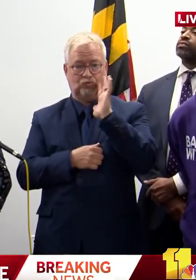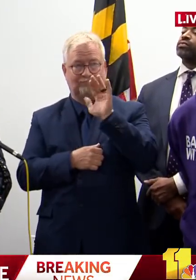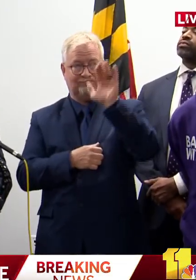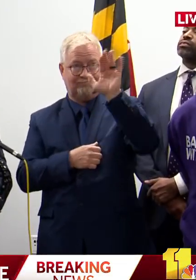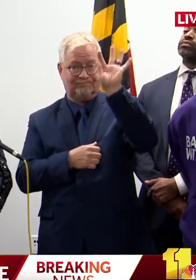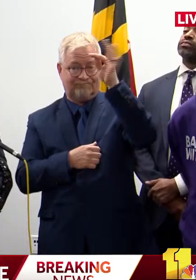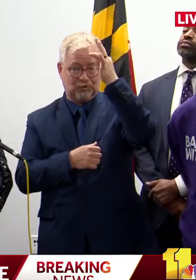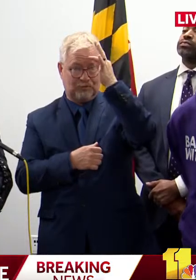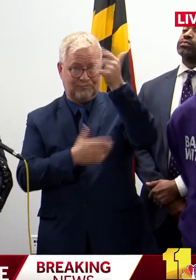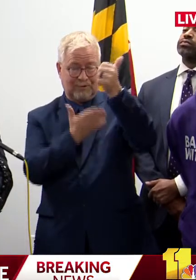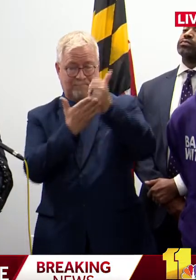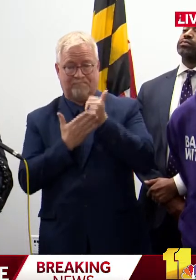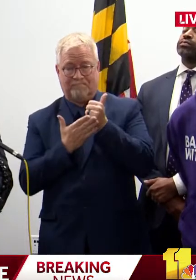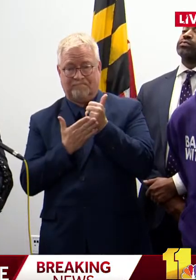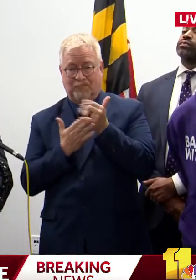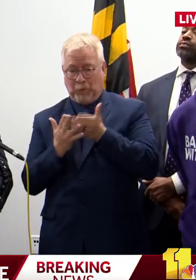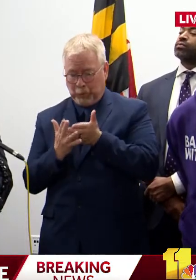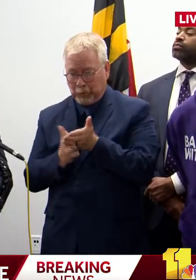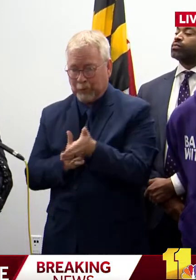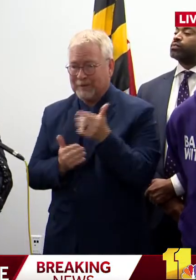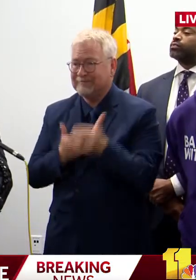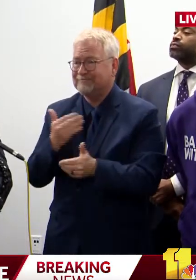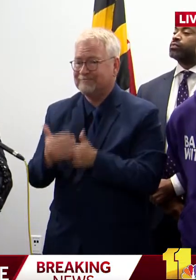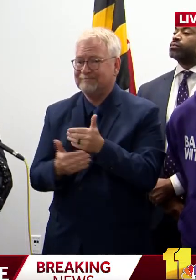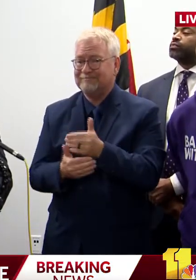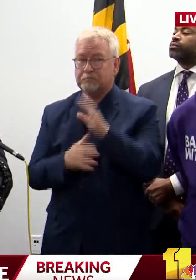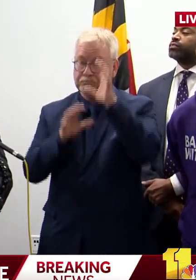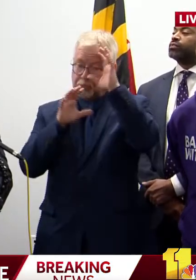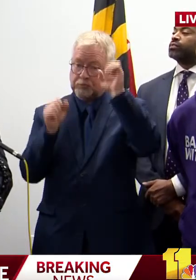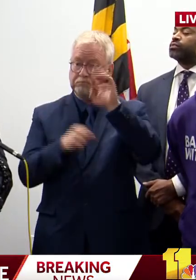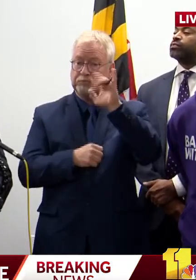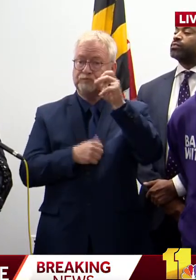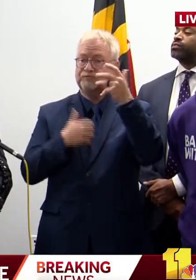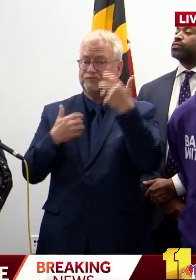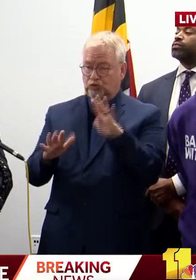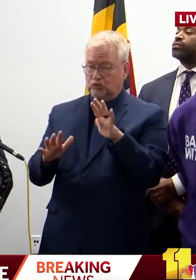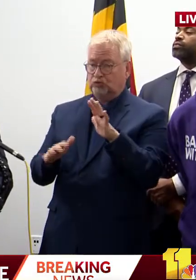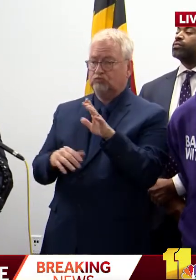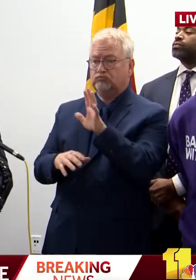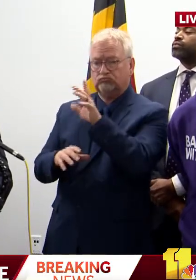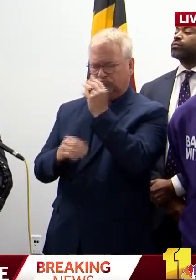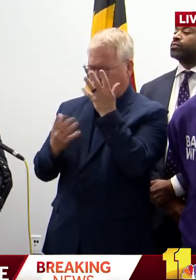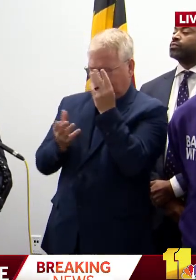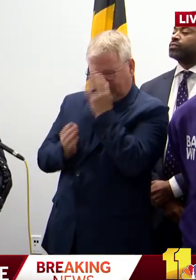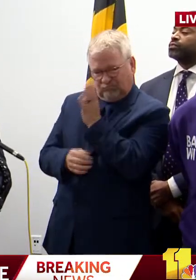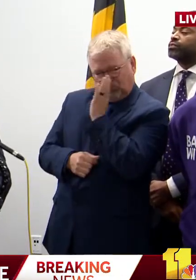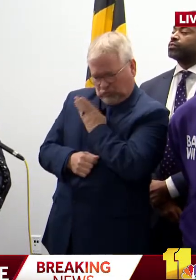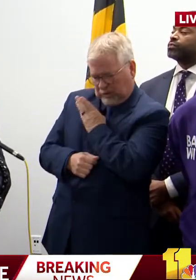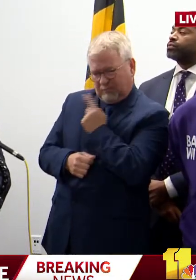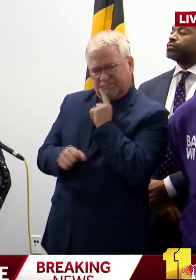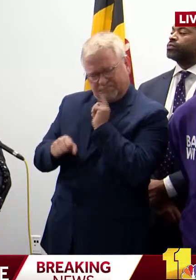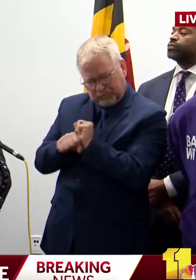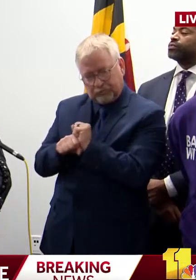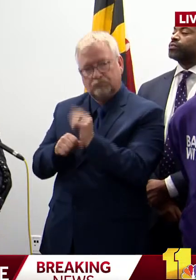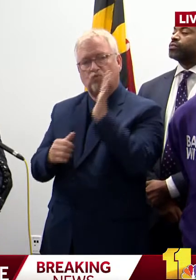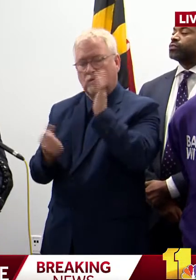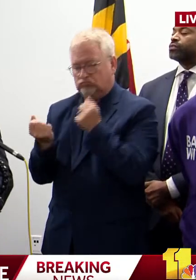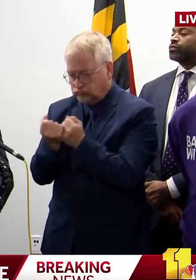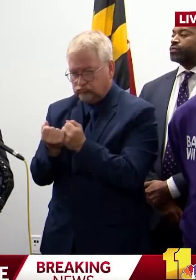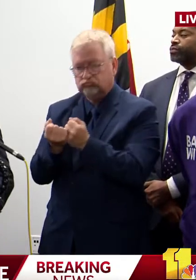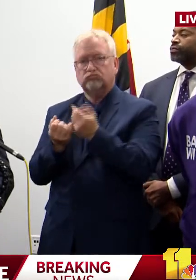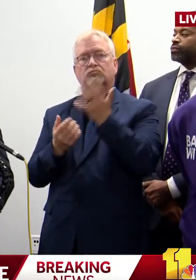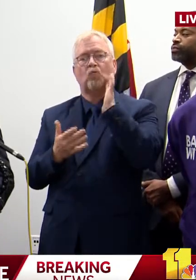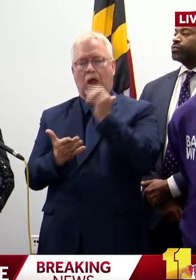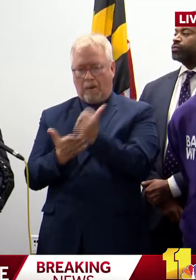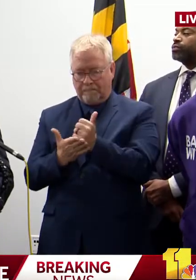us through this crisis. President Biden has responded in a very direct way. We are very confident that we